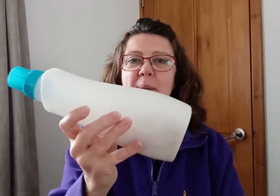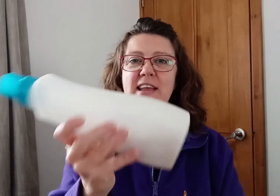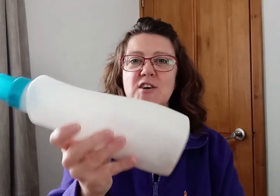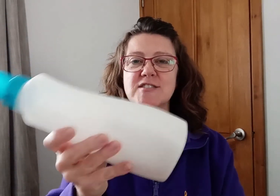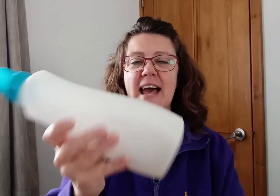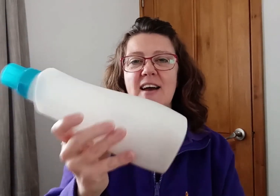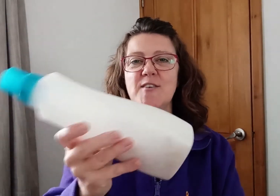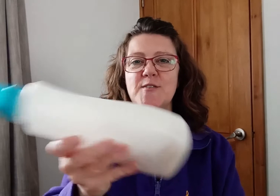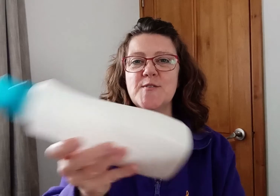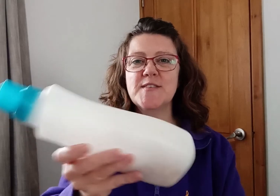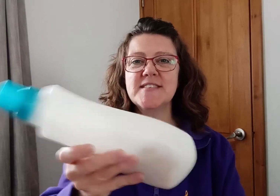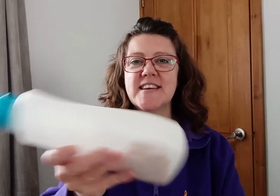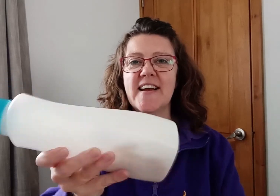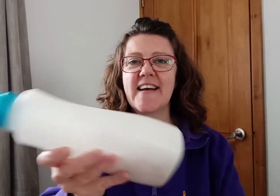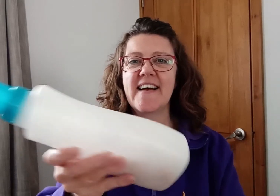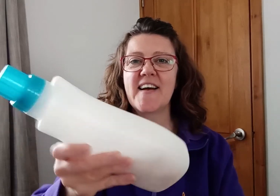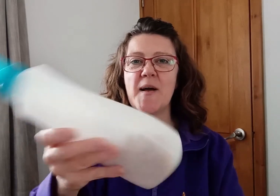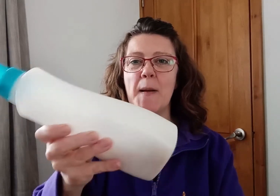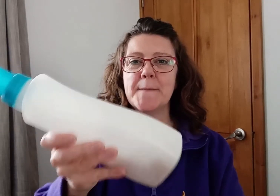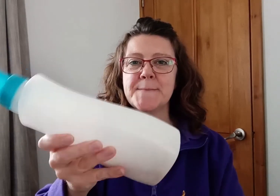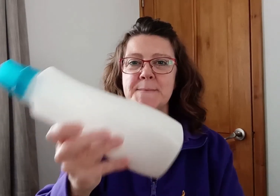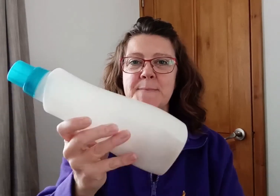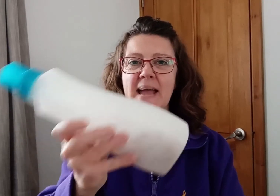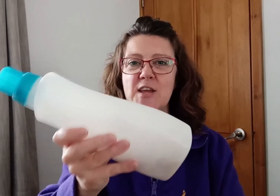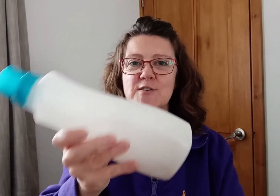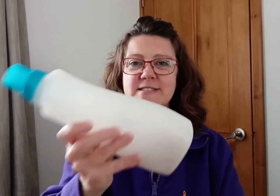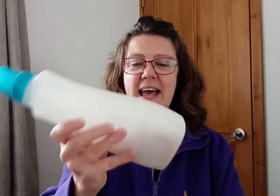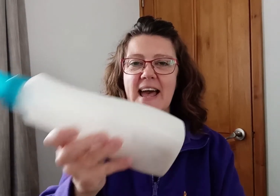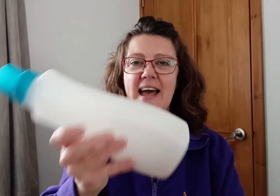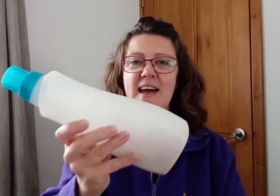Make your sound, make your